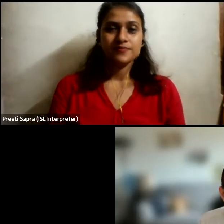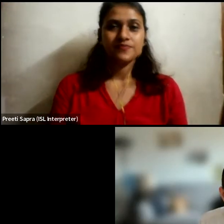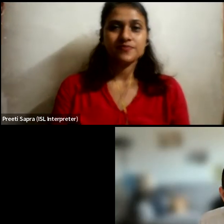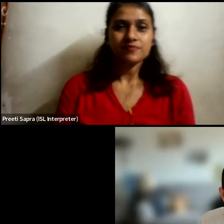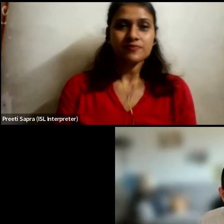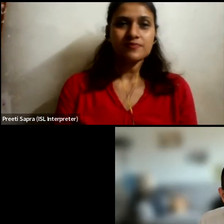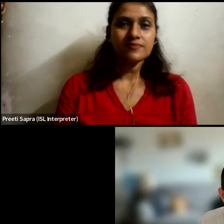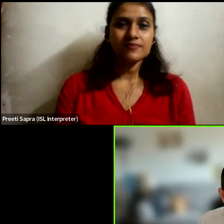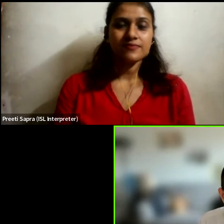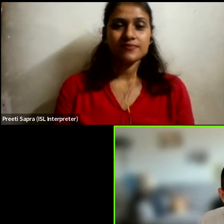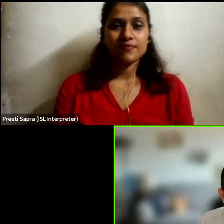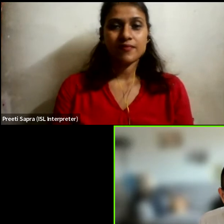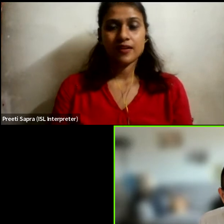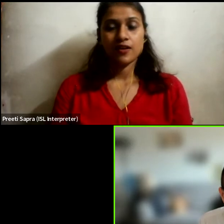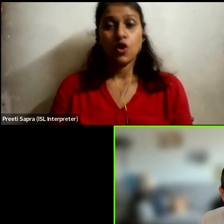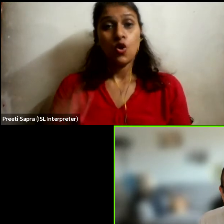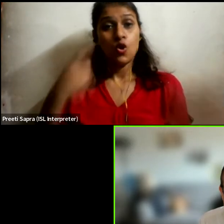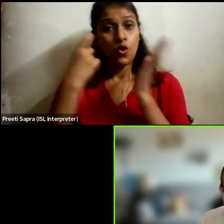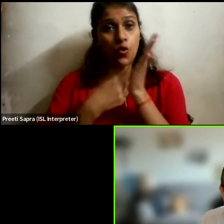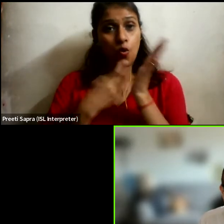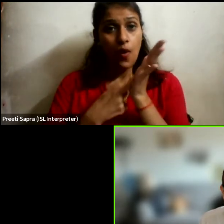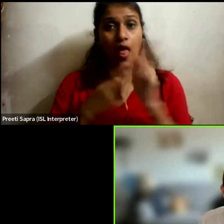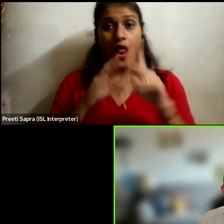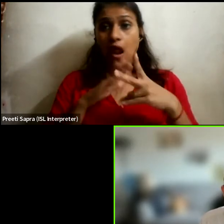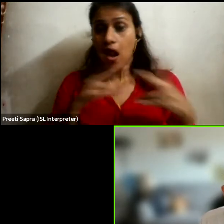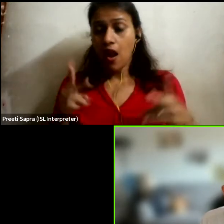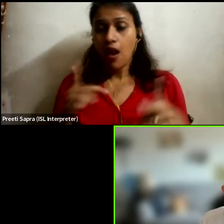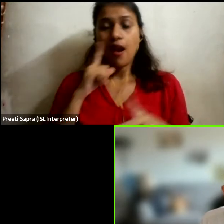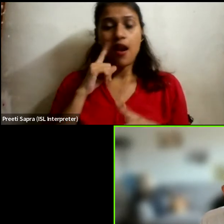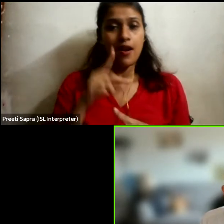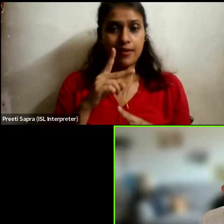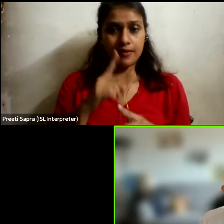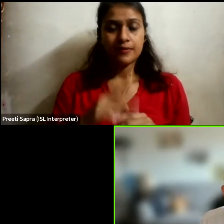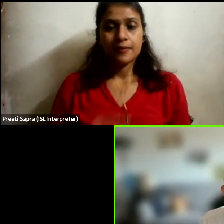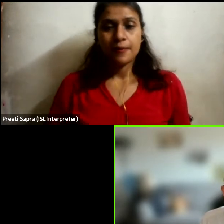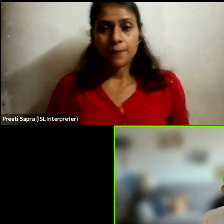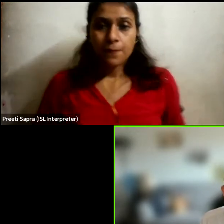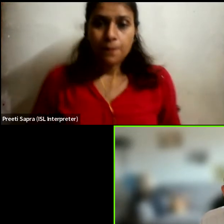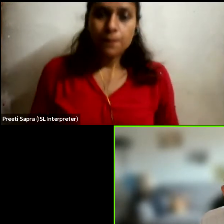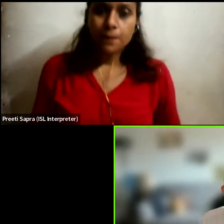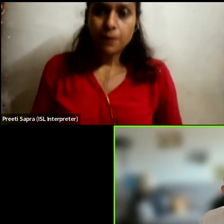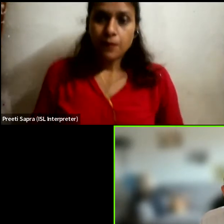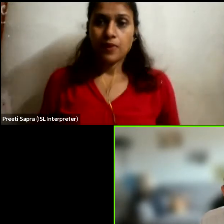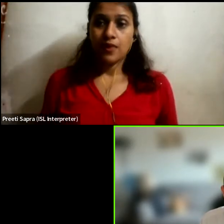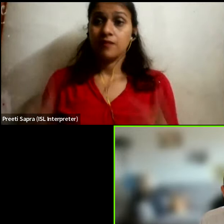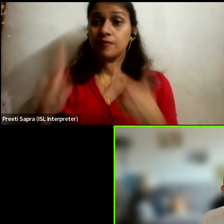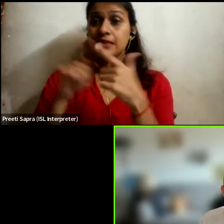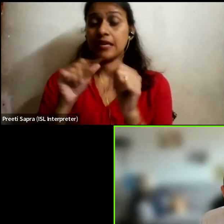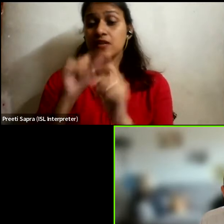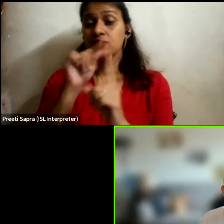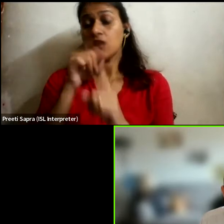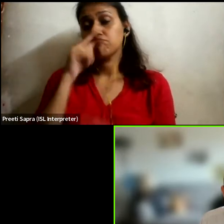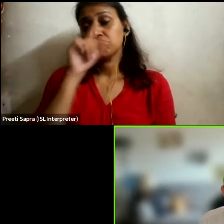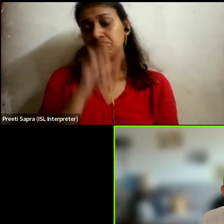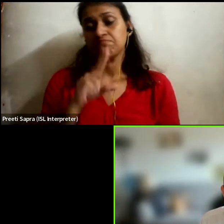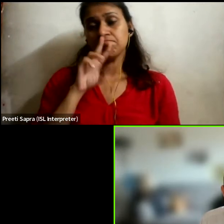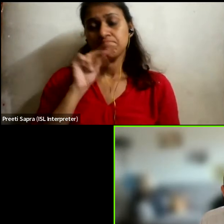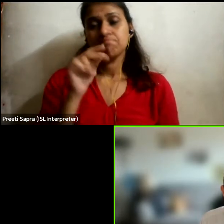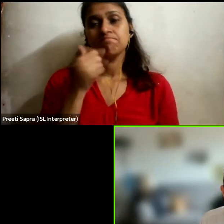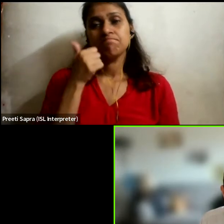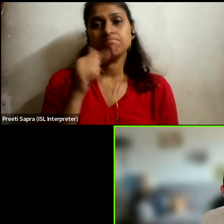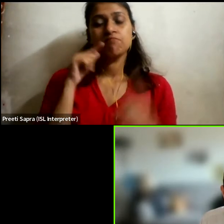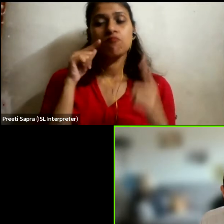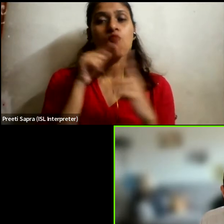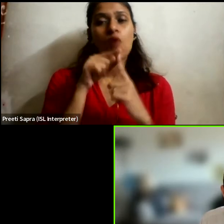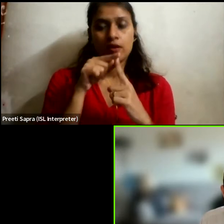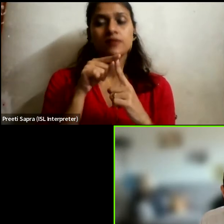regulations and how it applies to. I think Jay made a very good point around what